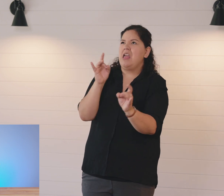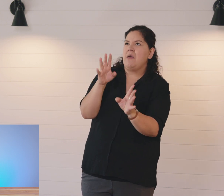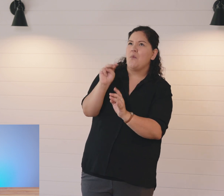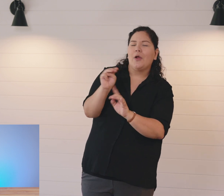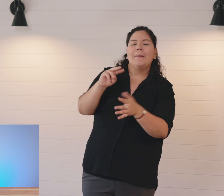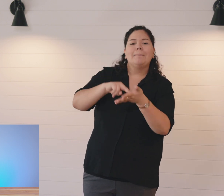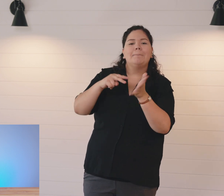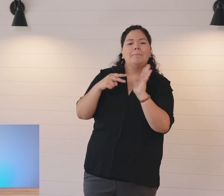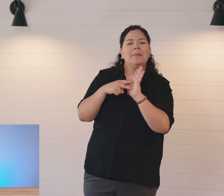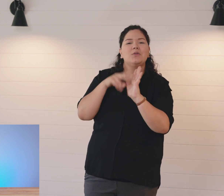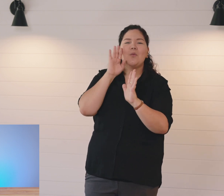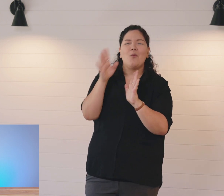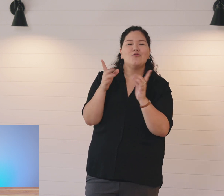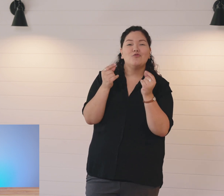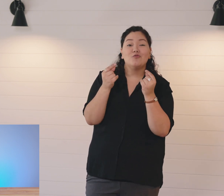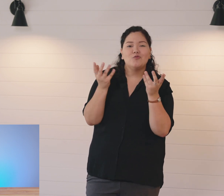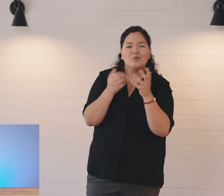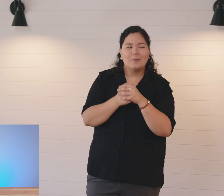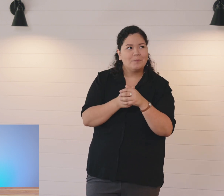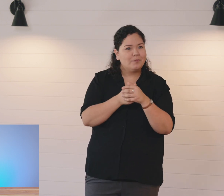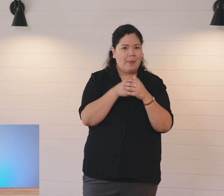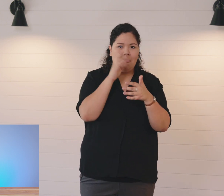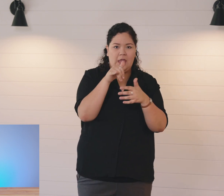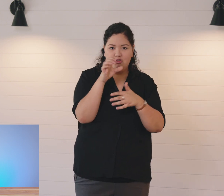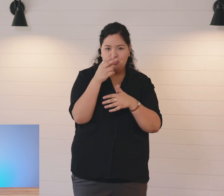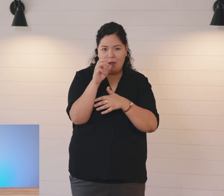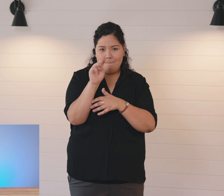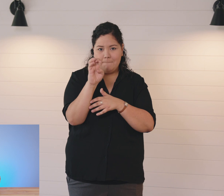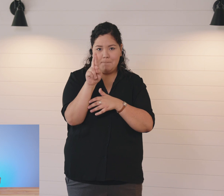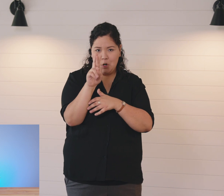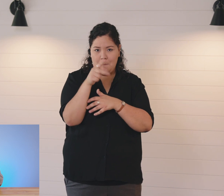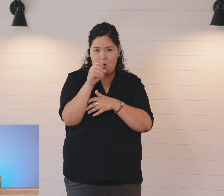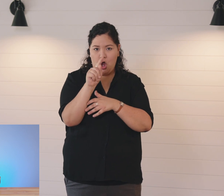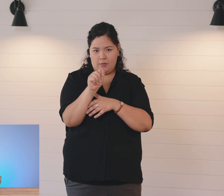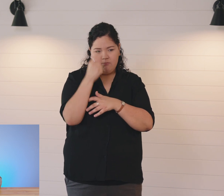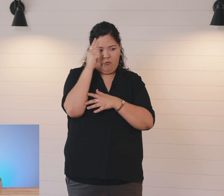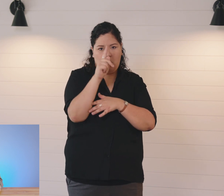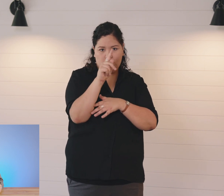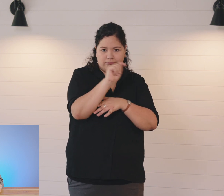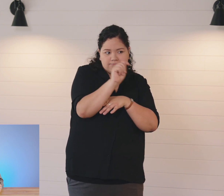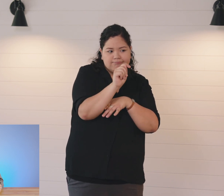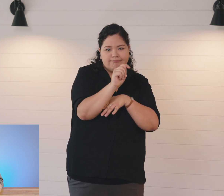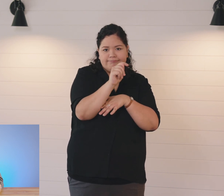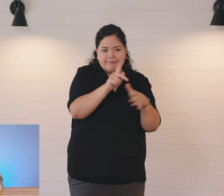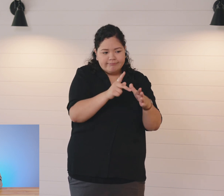so much, because her father hated him so much, she took the chamber pot, you know, the chamber